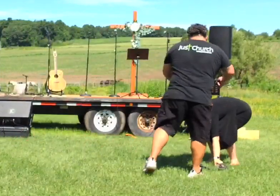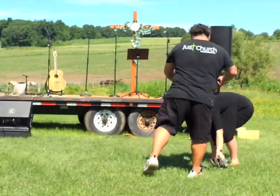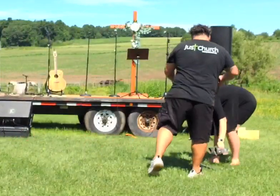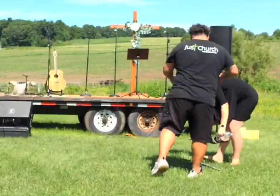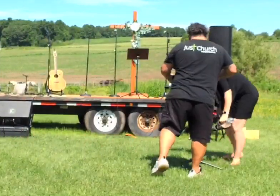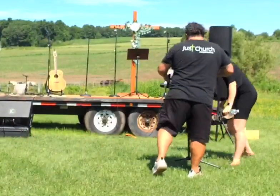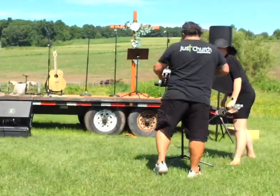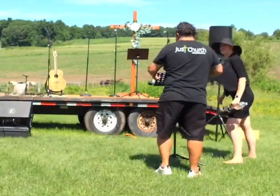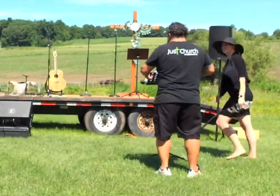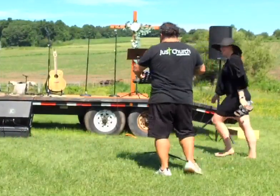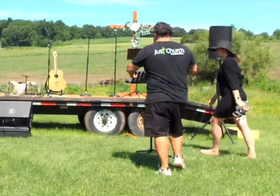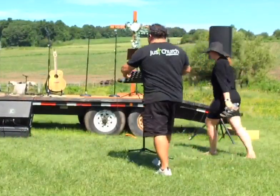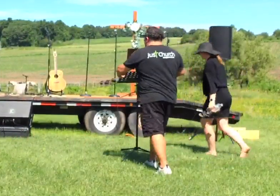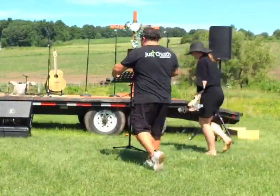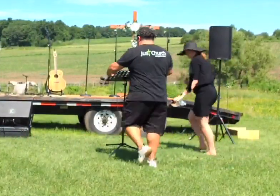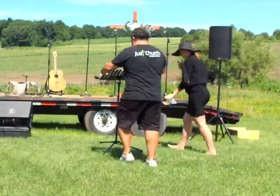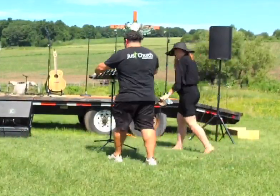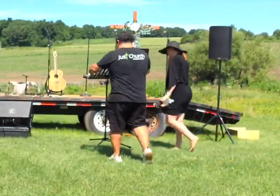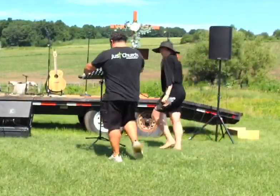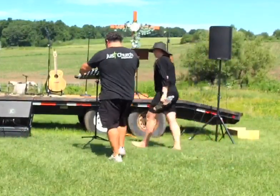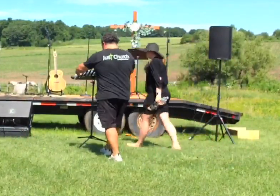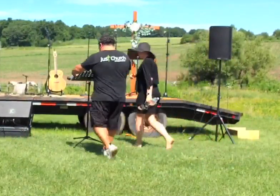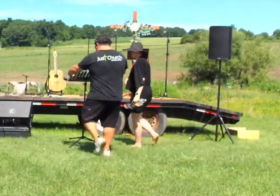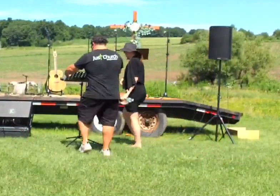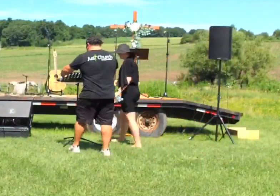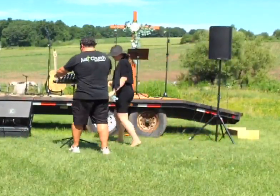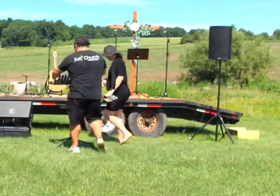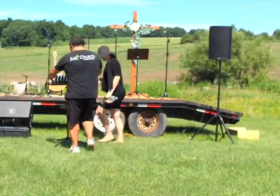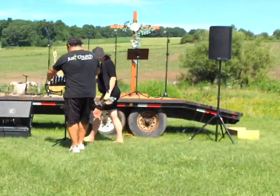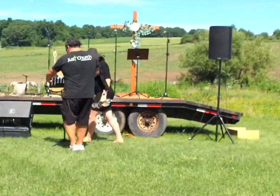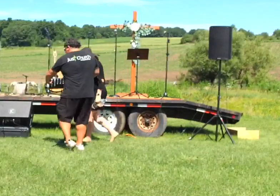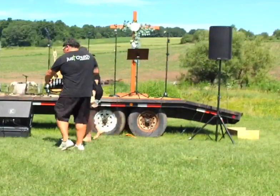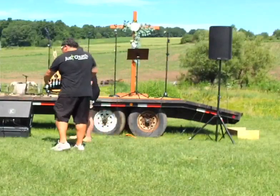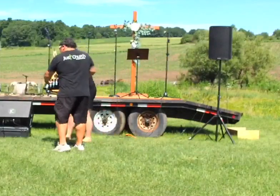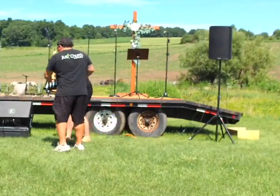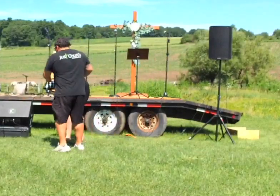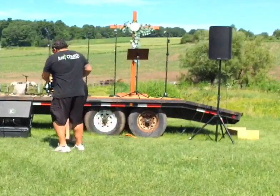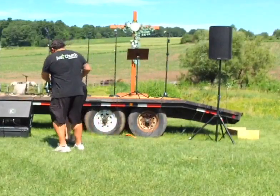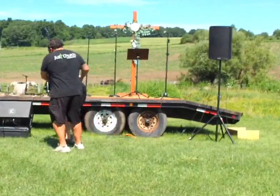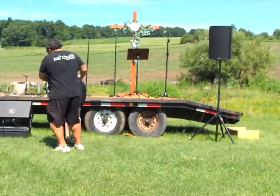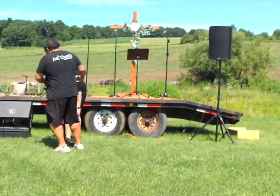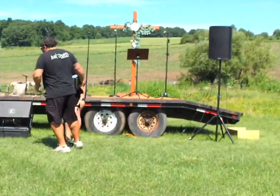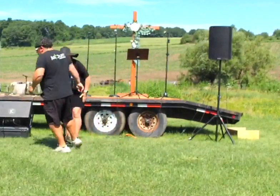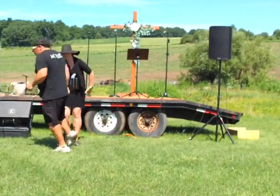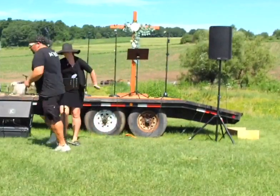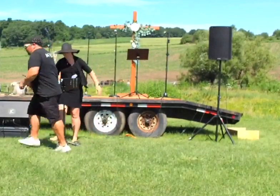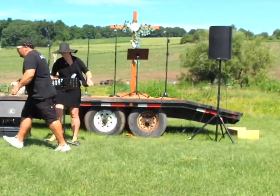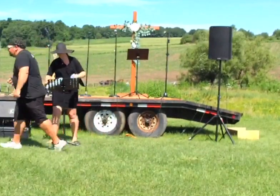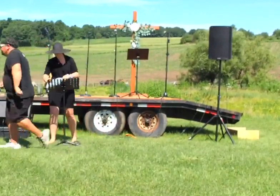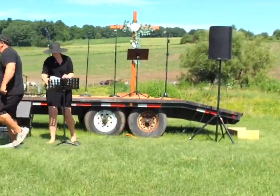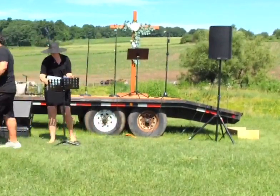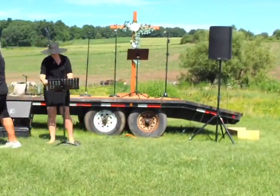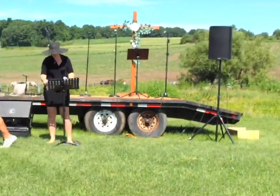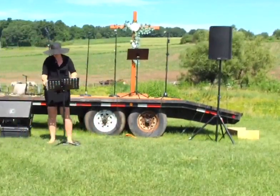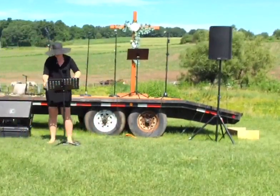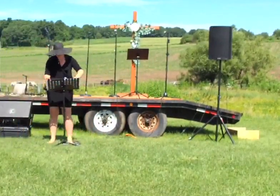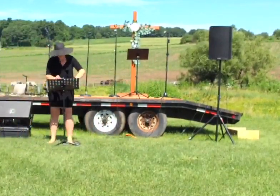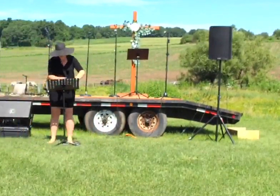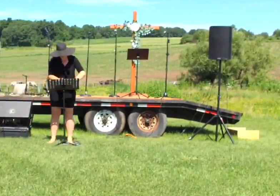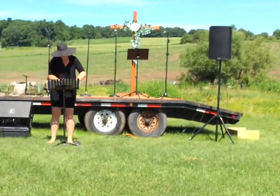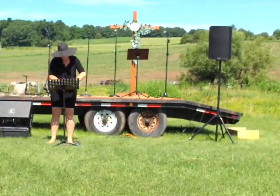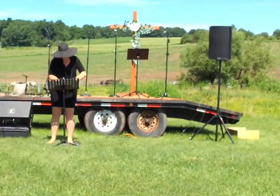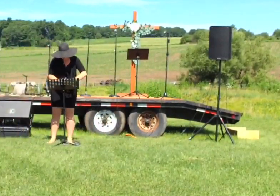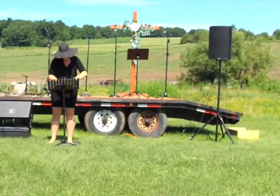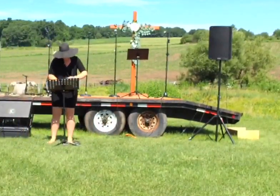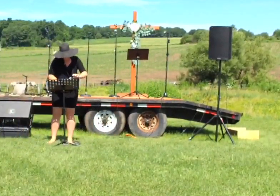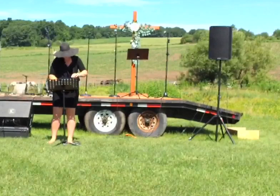waving your banner all over the place. We will rock you. Sing